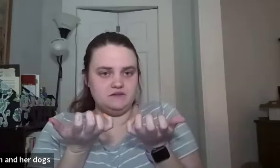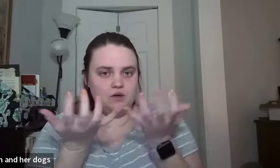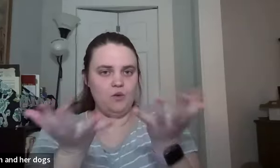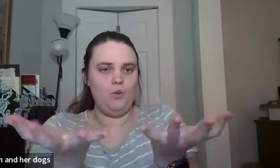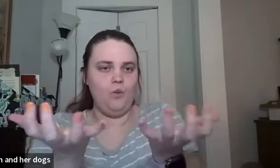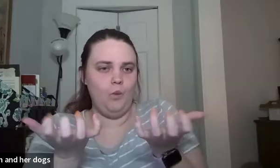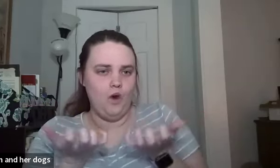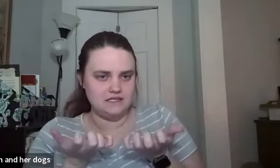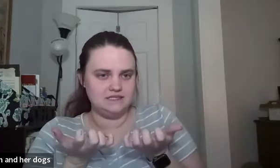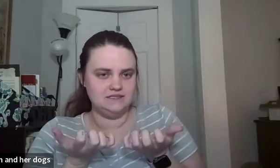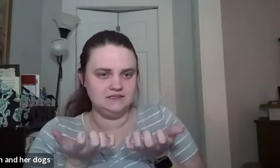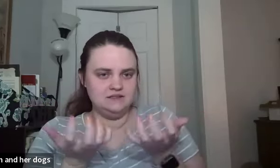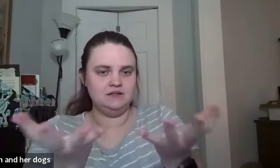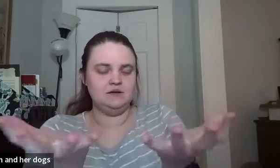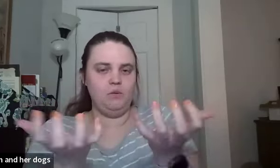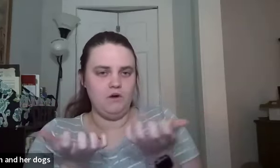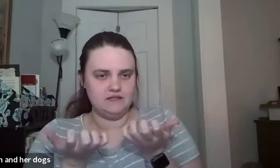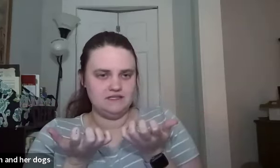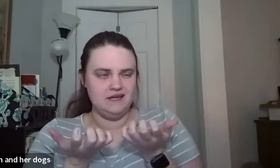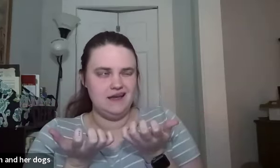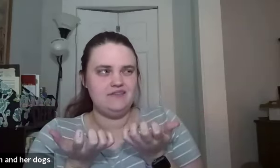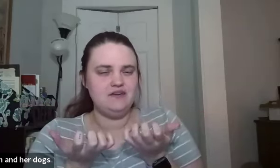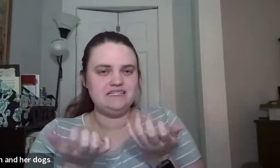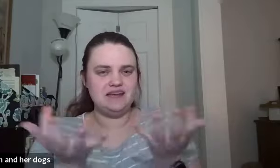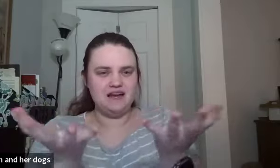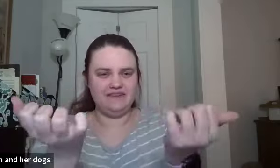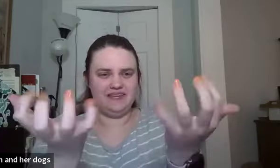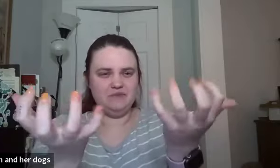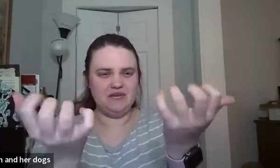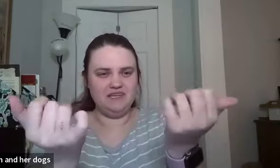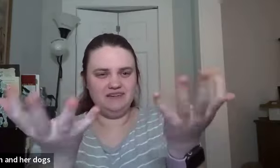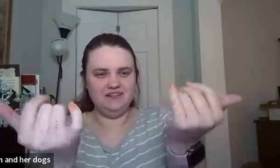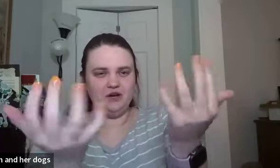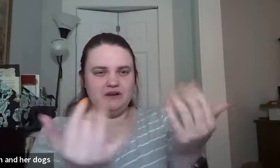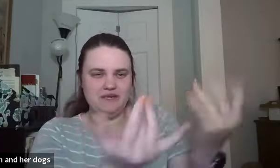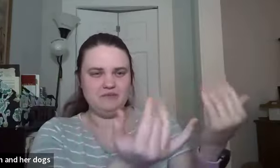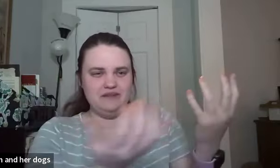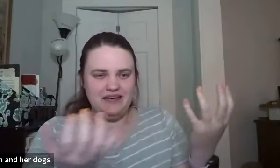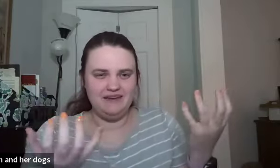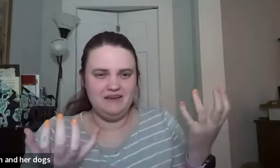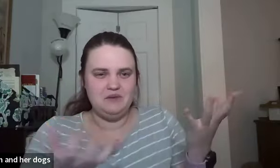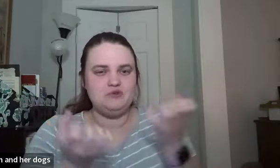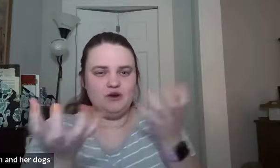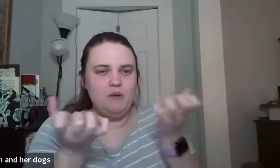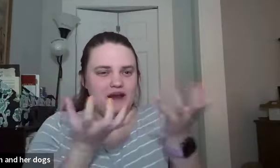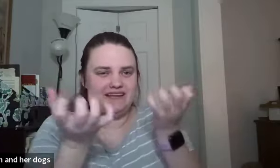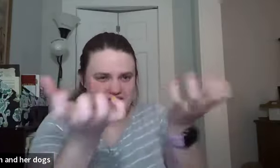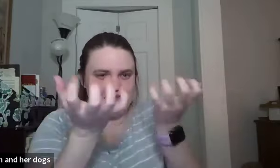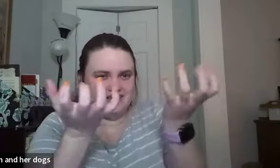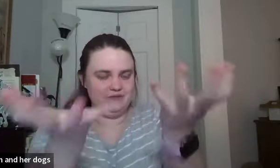fingers. Want, want. I think of it as the kind of like the gimme gimme. When like people are like, oh, I want it, gimme gimme, like